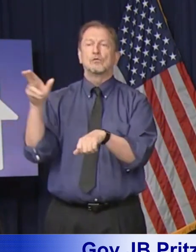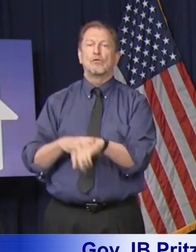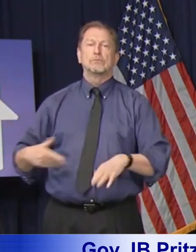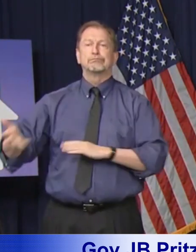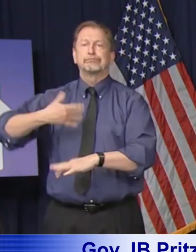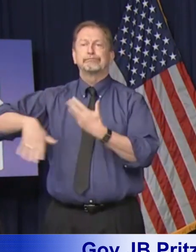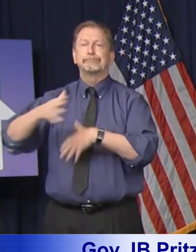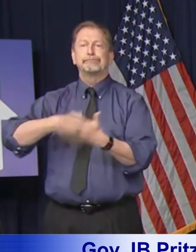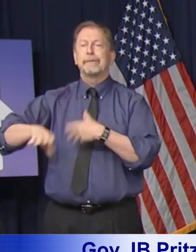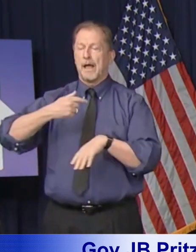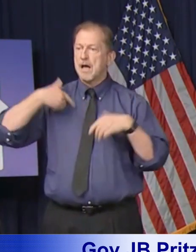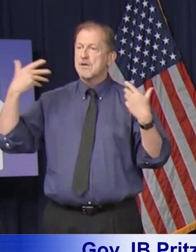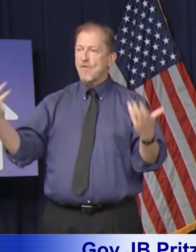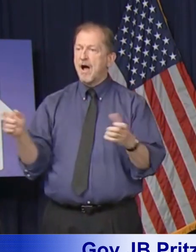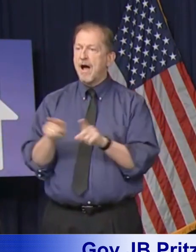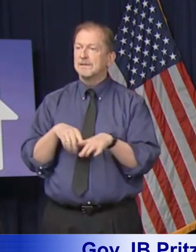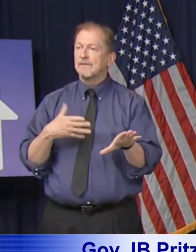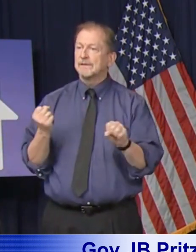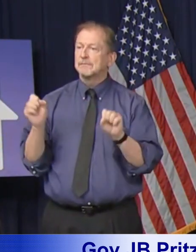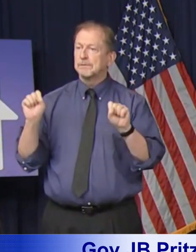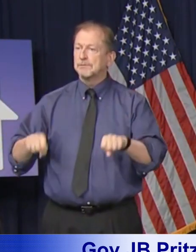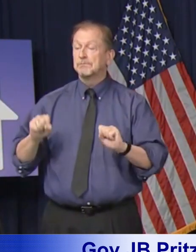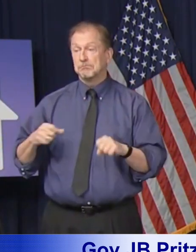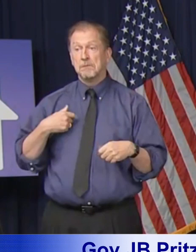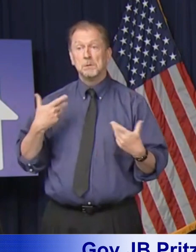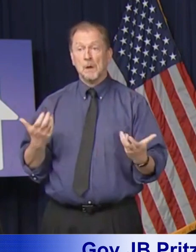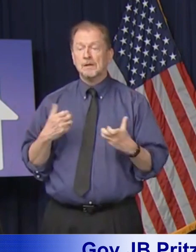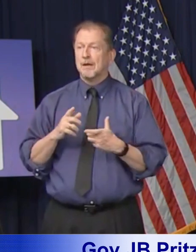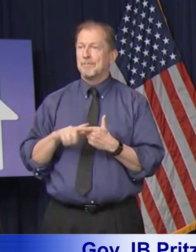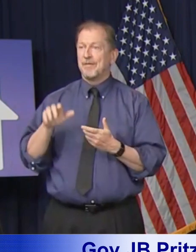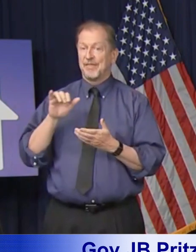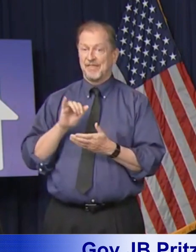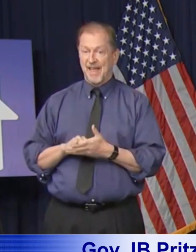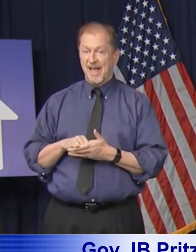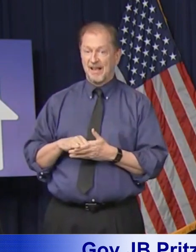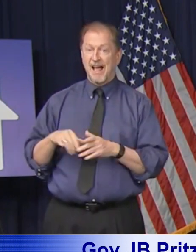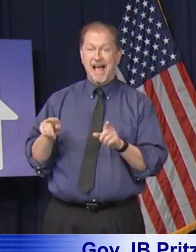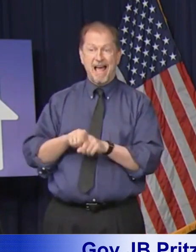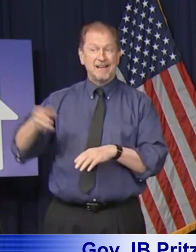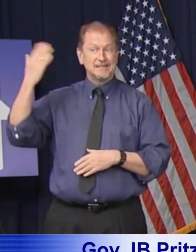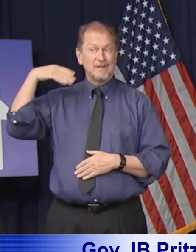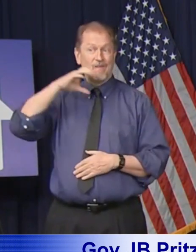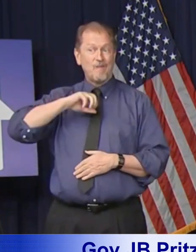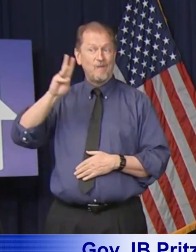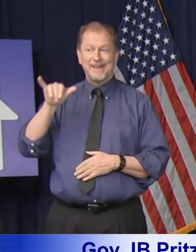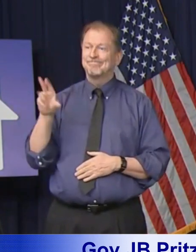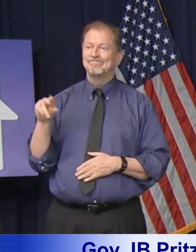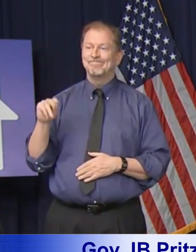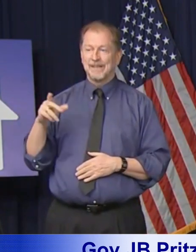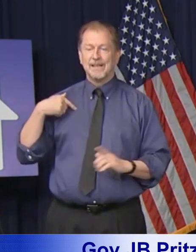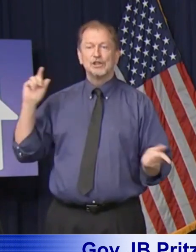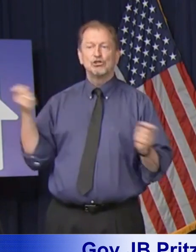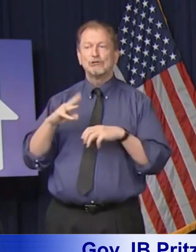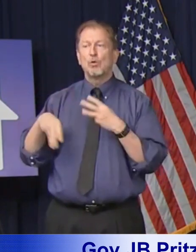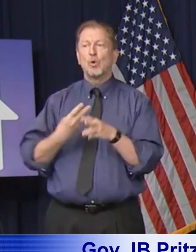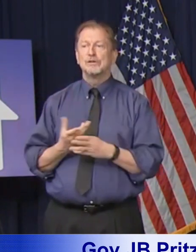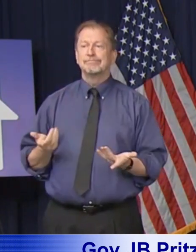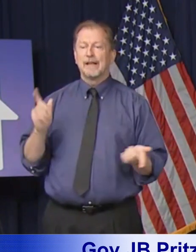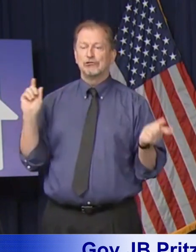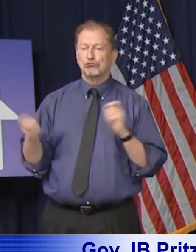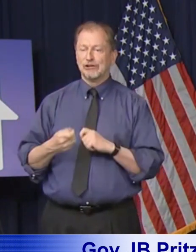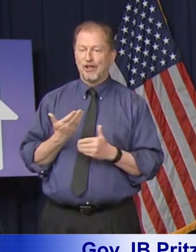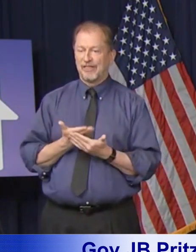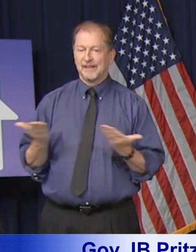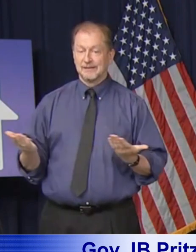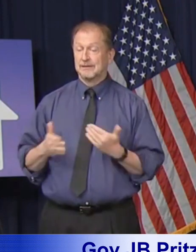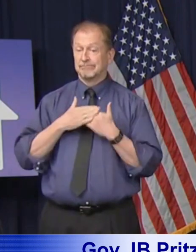as possible. I think we're all recognizing that normal is going to look a little bit different going forward until there's a vaccine, until we